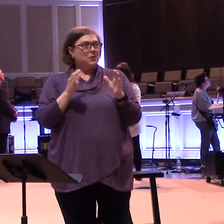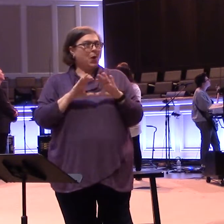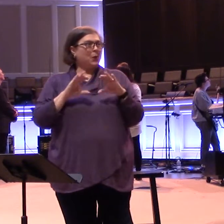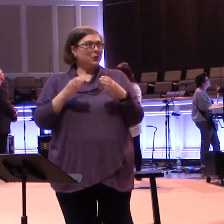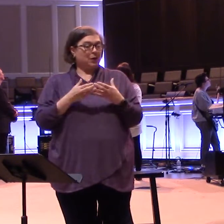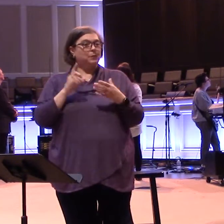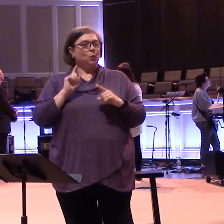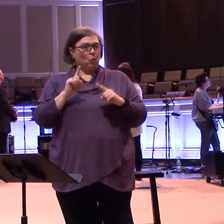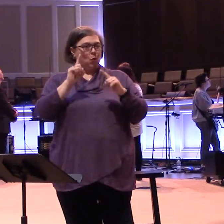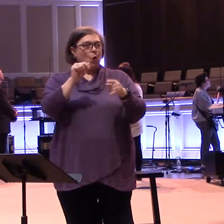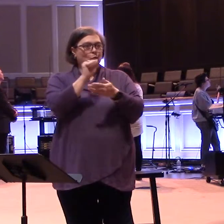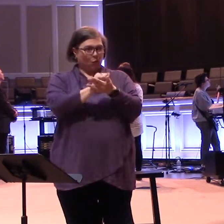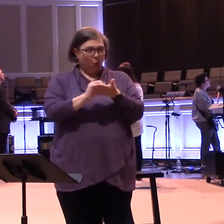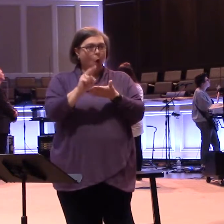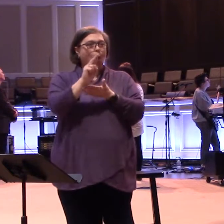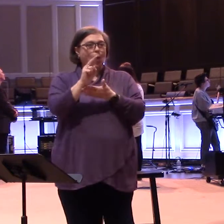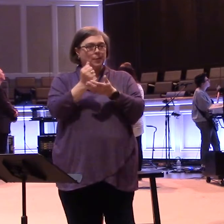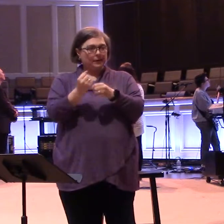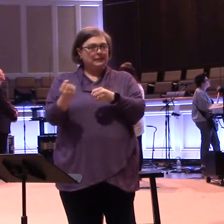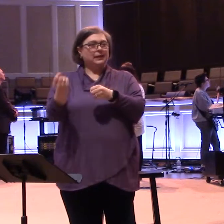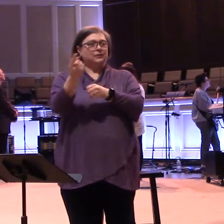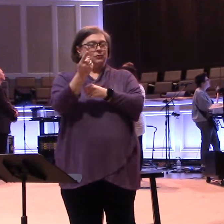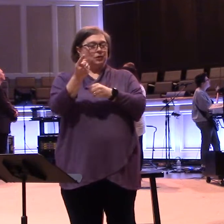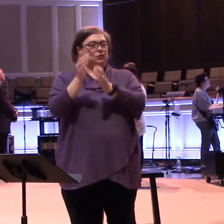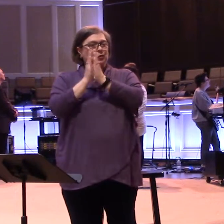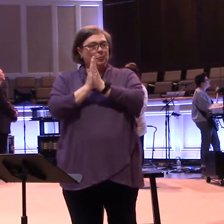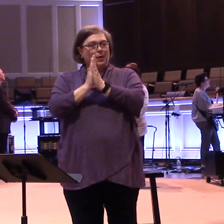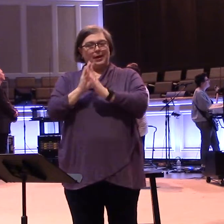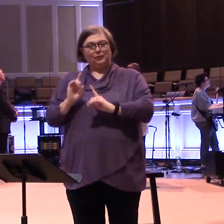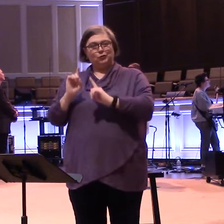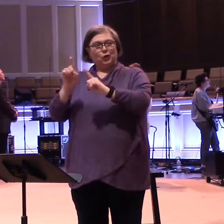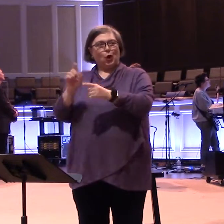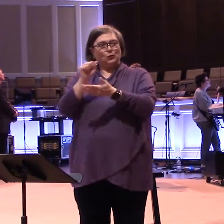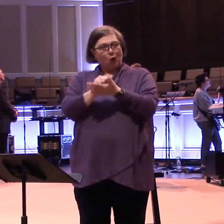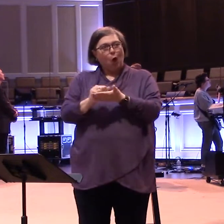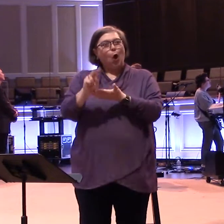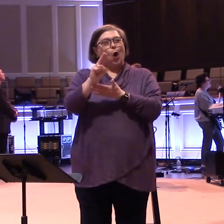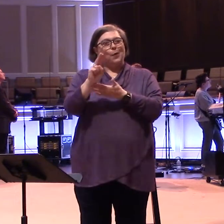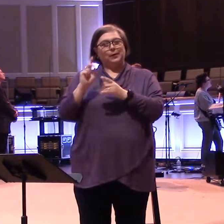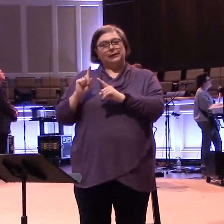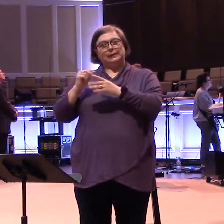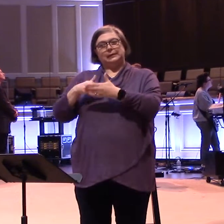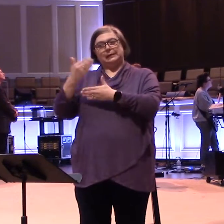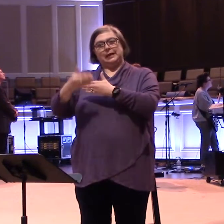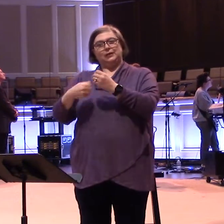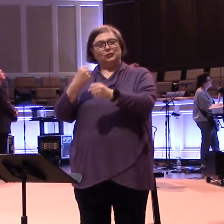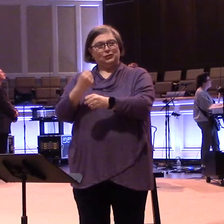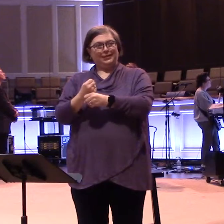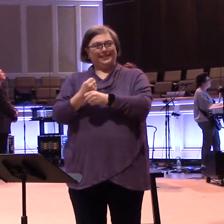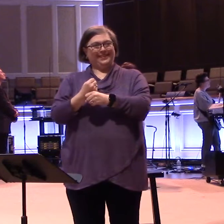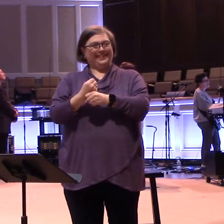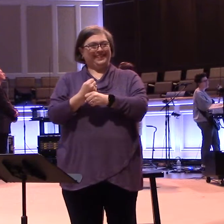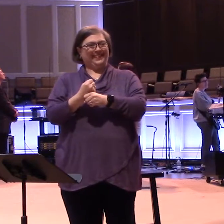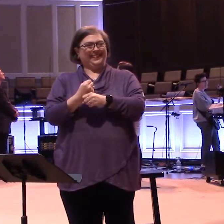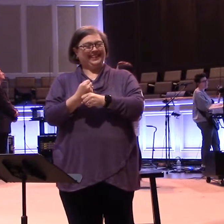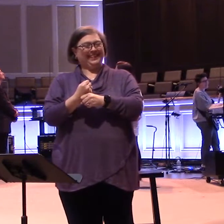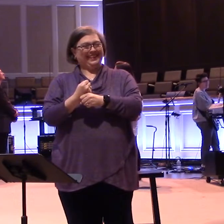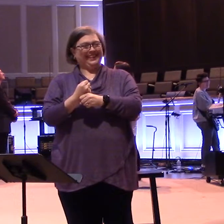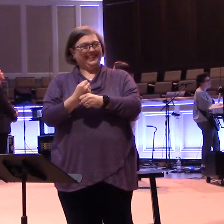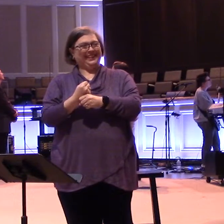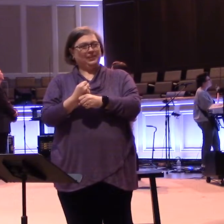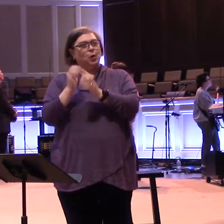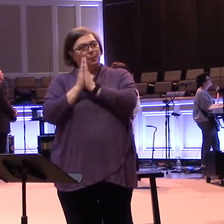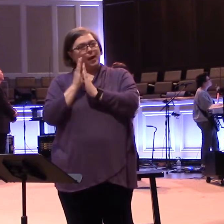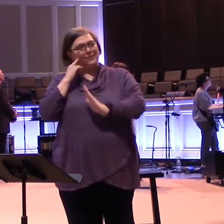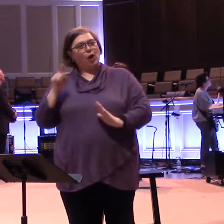to Auburn next year. So be praying for her in that. You know, not because of an issue with Auburn, but just because, and for a serious moment,